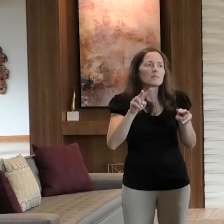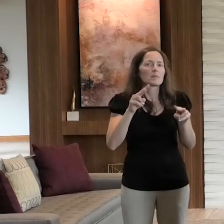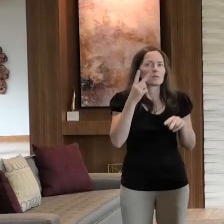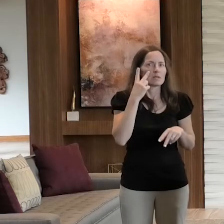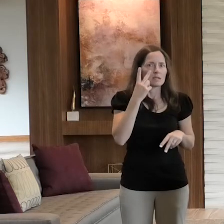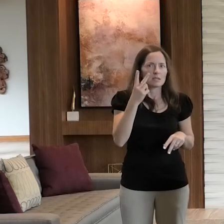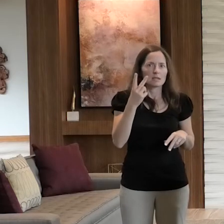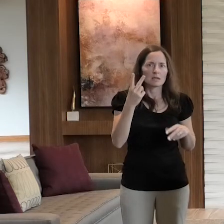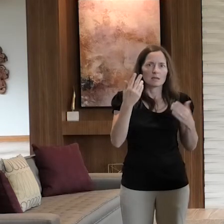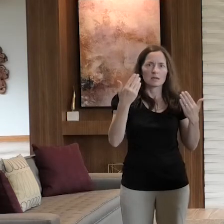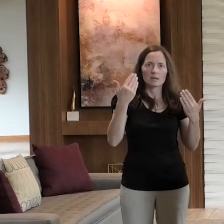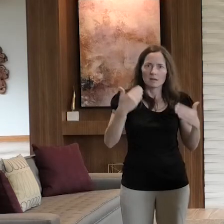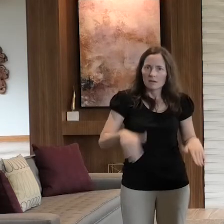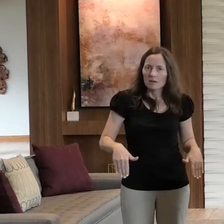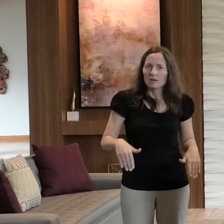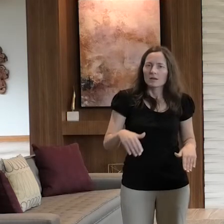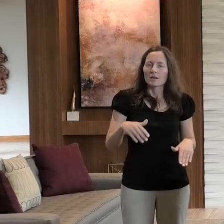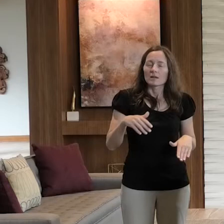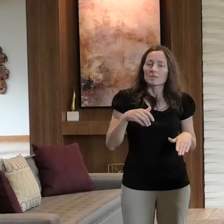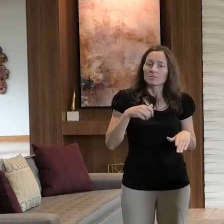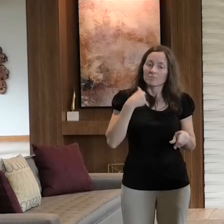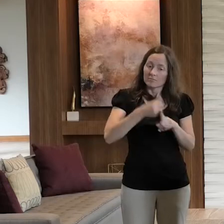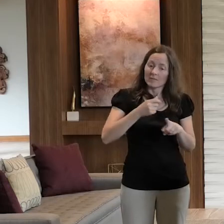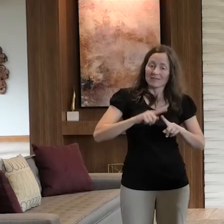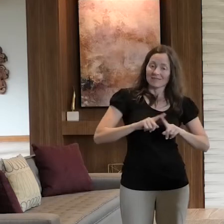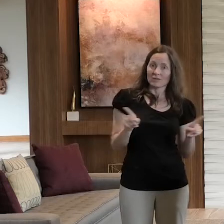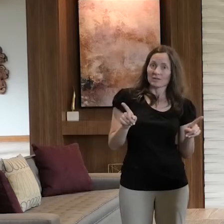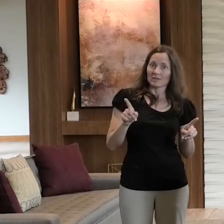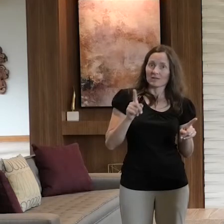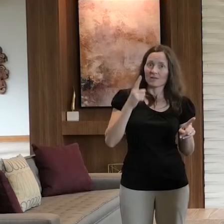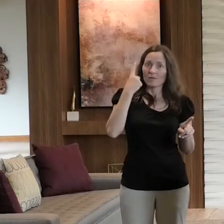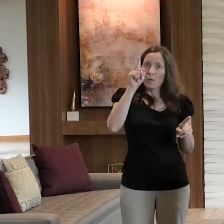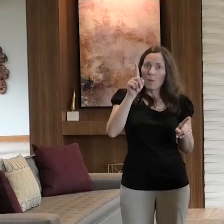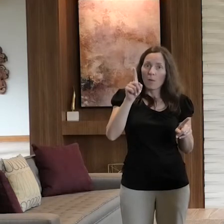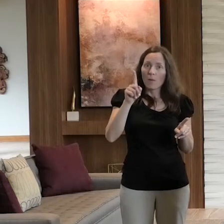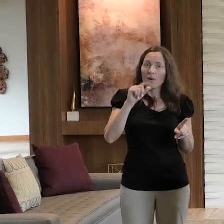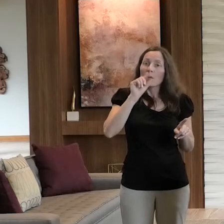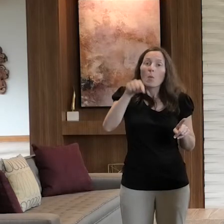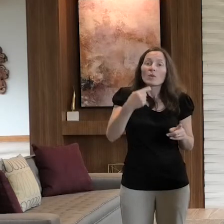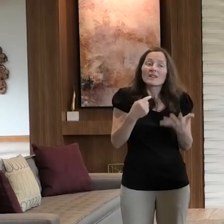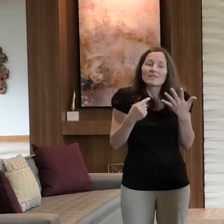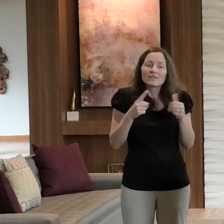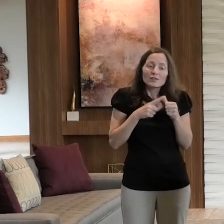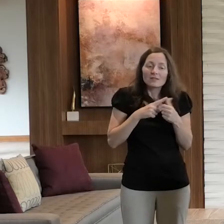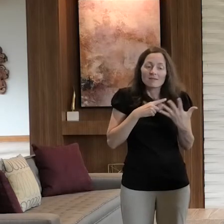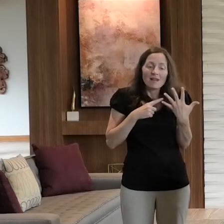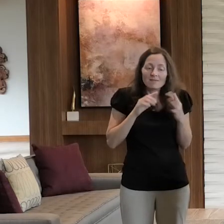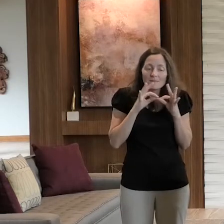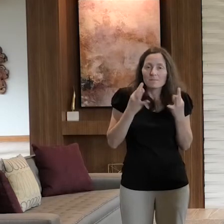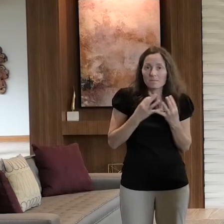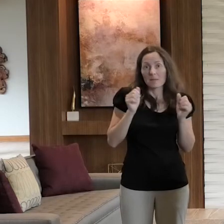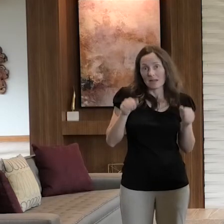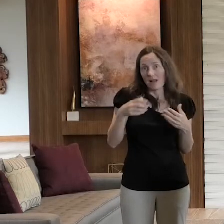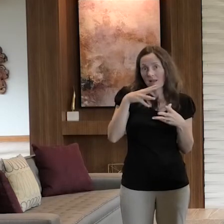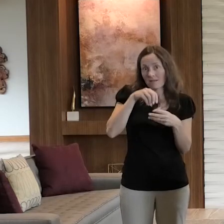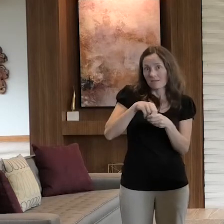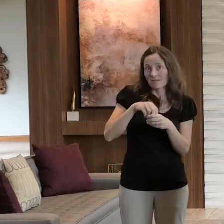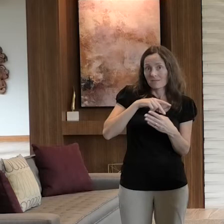makes for not only the first 5 families that get to participate in this particular